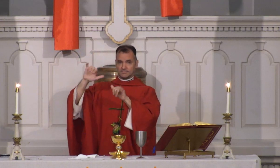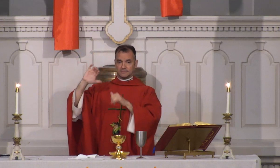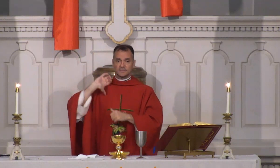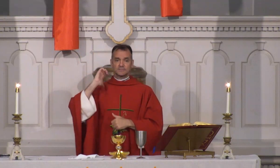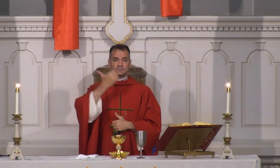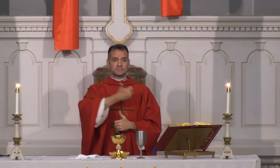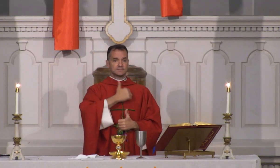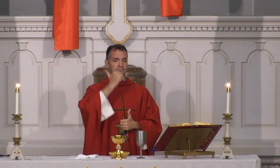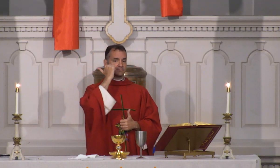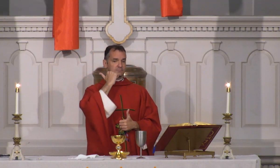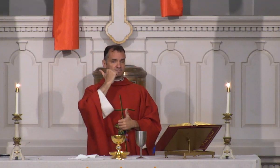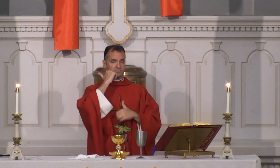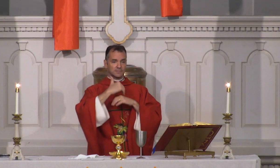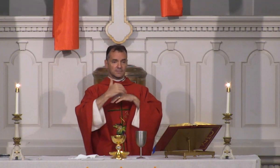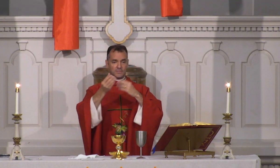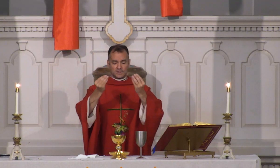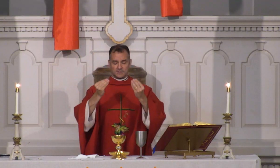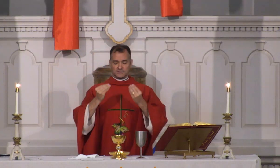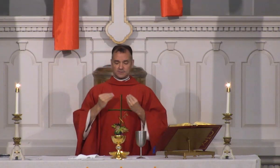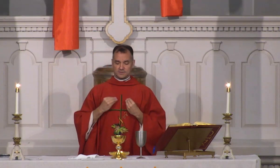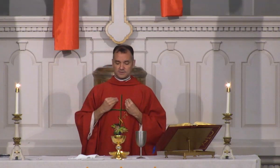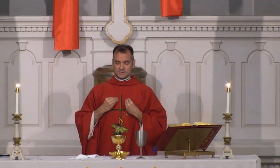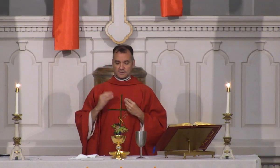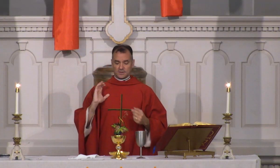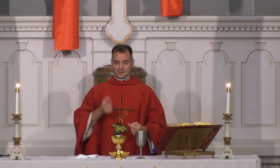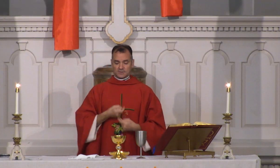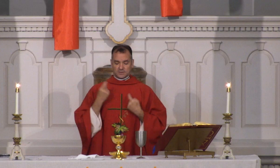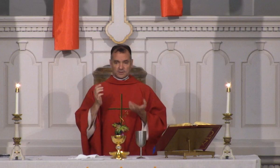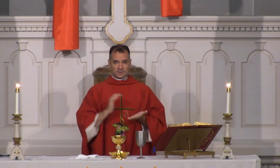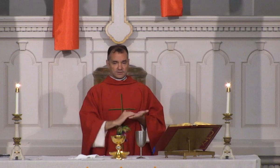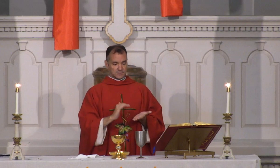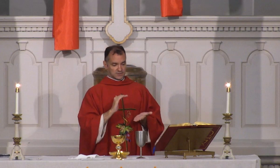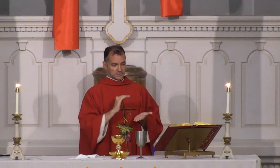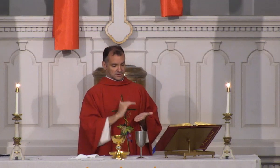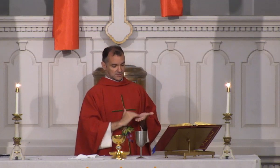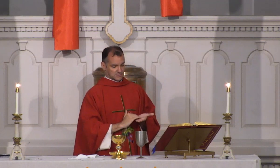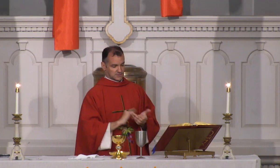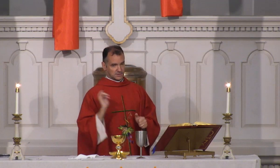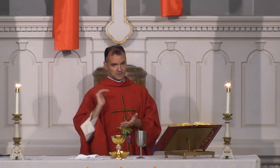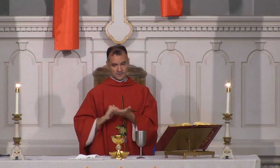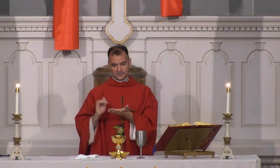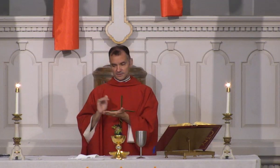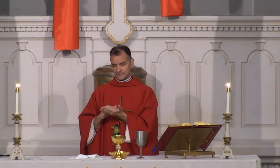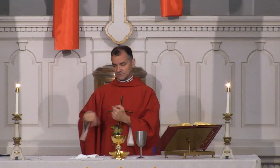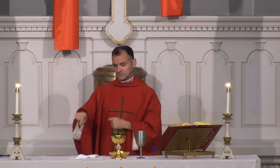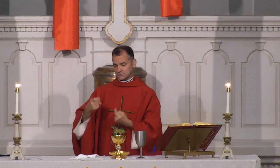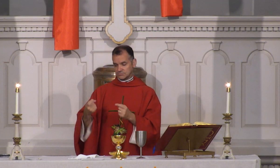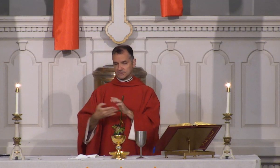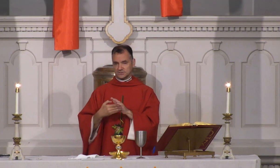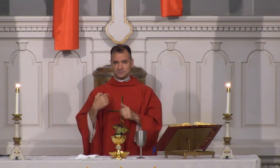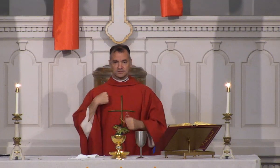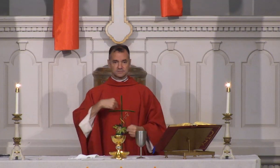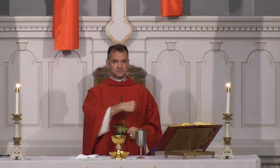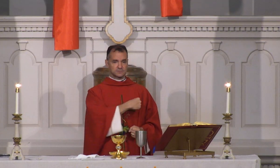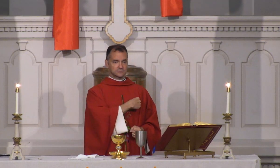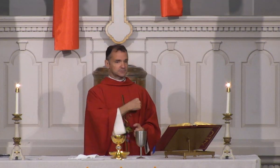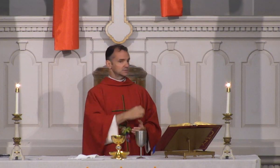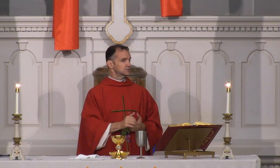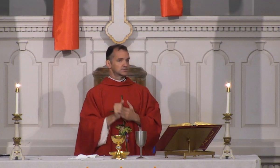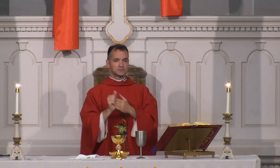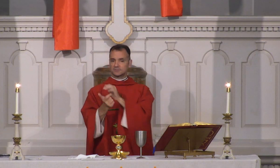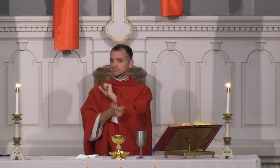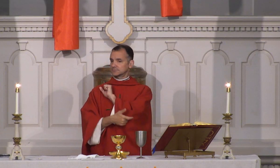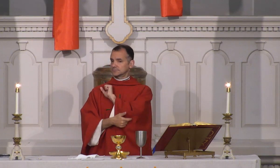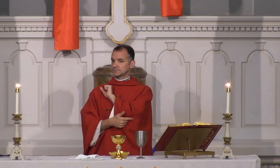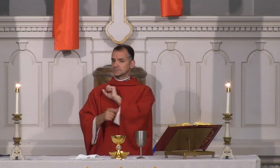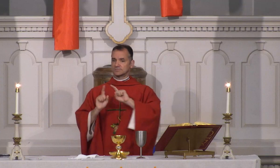heaven. Give us this day our daily bread, and forgive us our trespasses, as we forgive those who